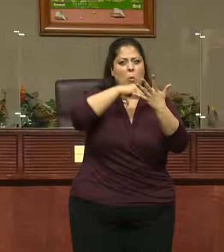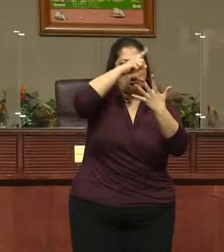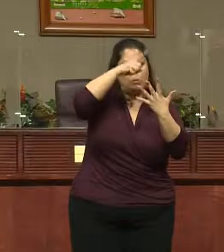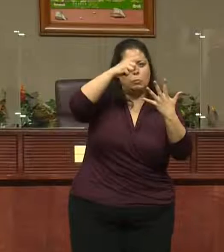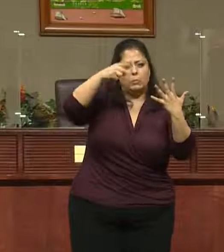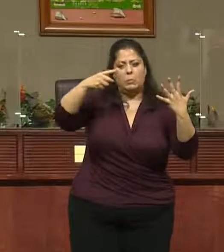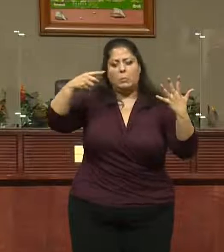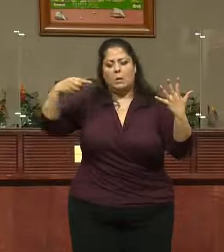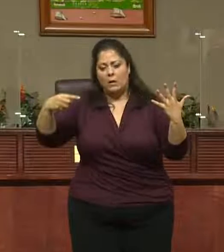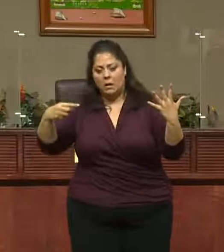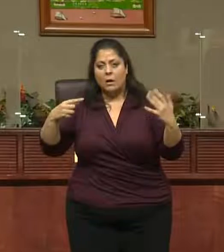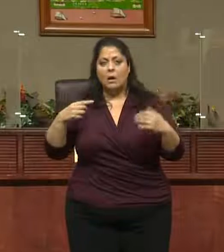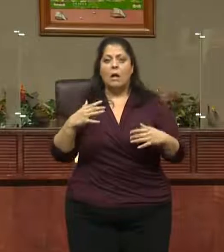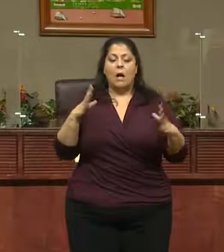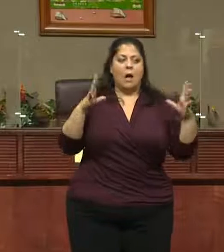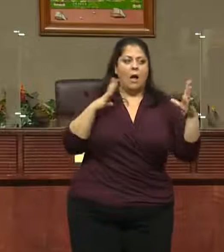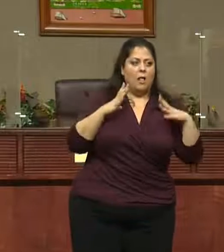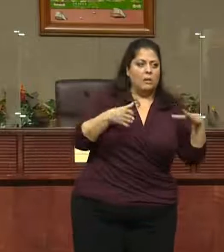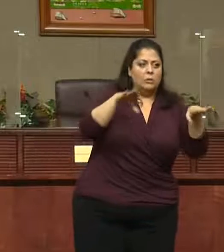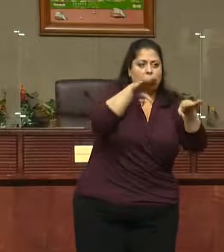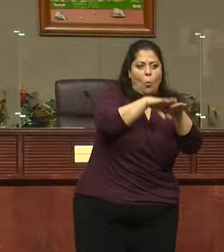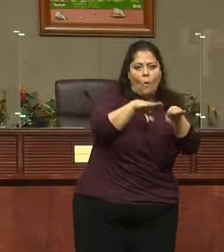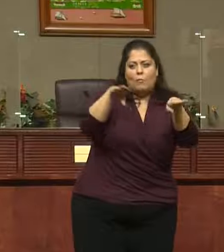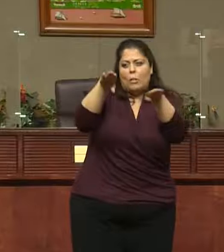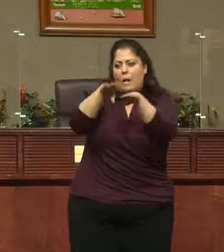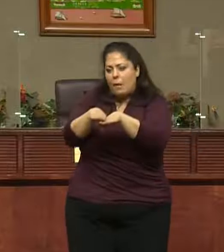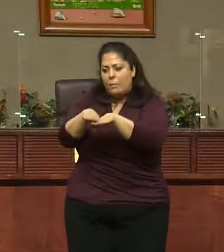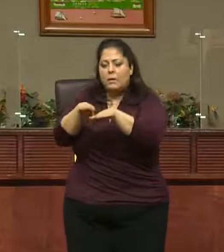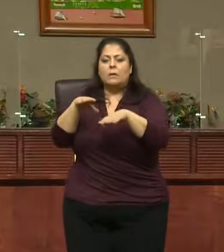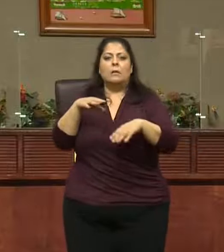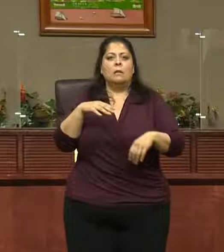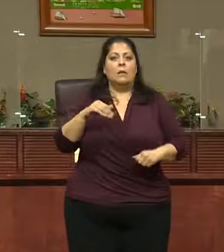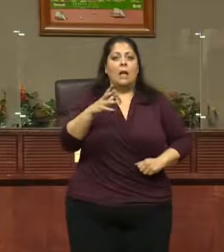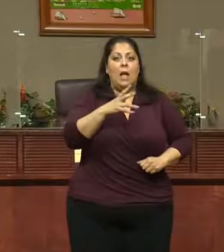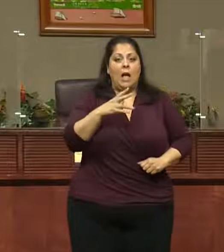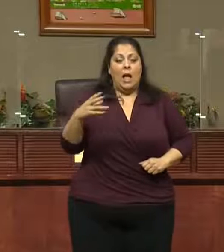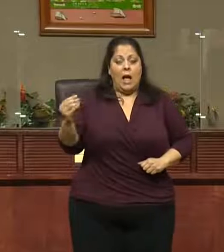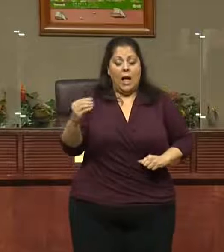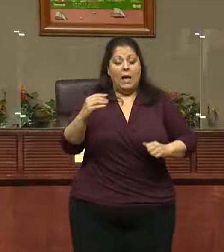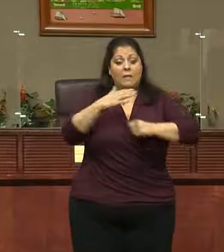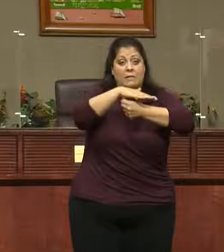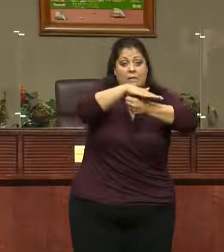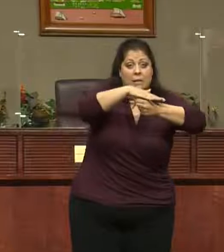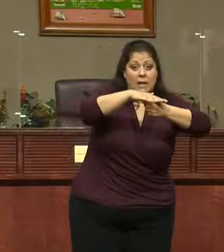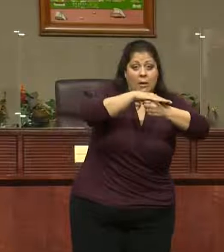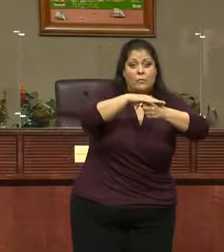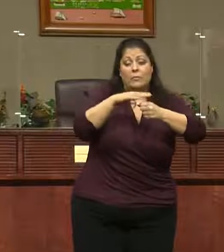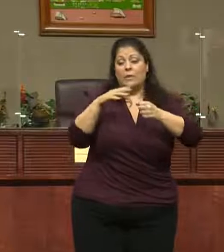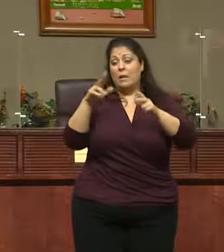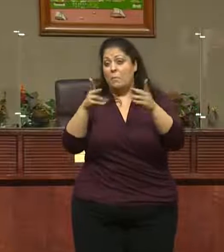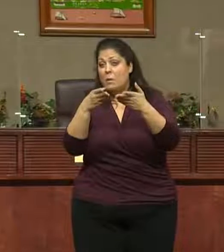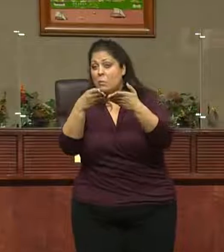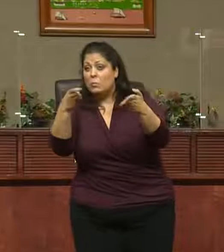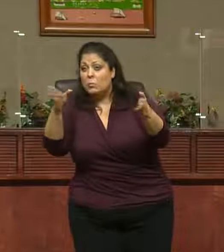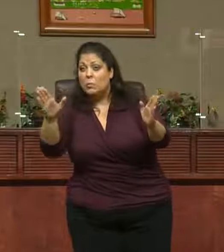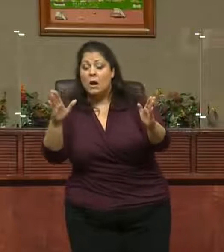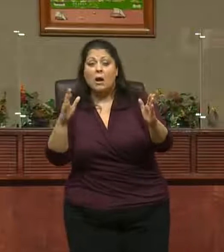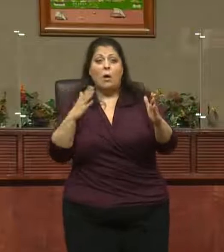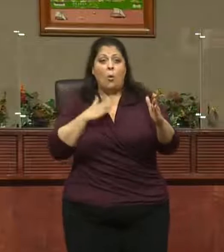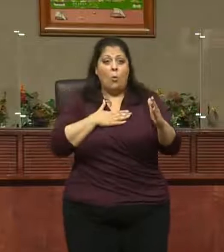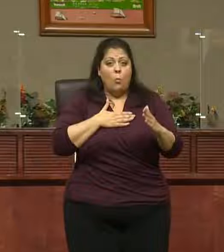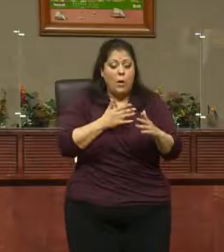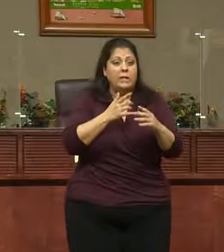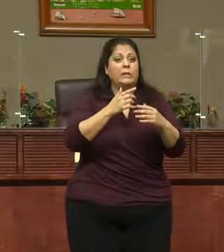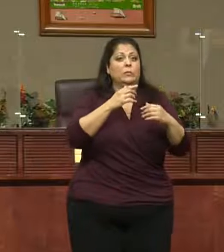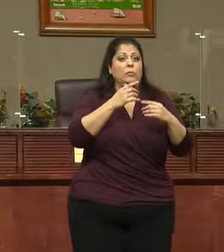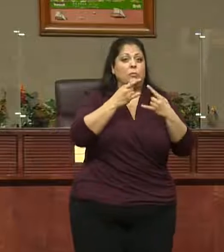overlapping holidays that we have, plus the measures that the county and the public has taken us, have brought us to this point